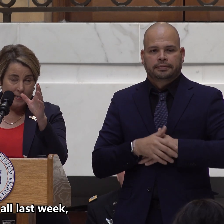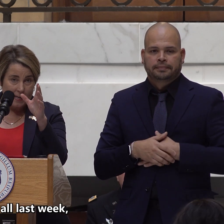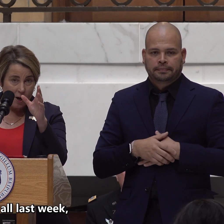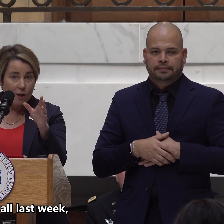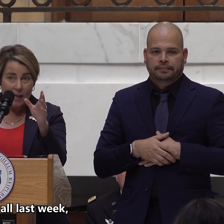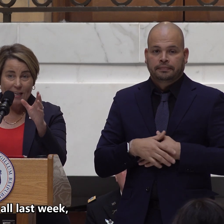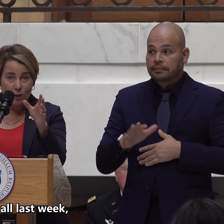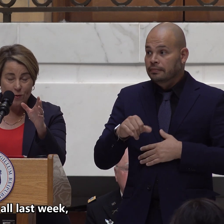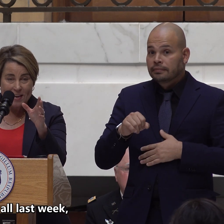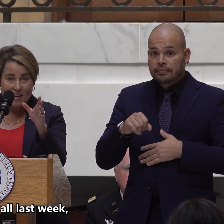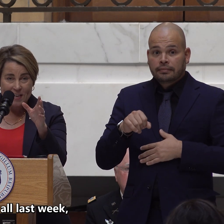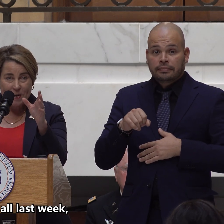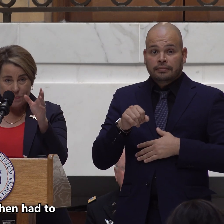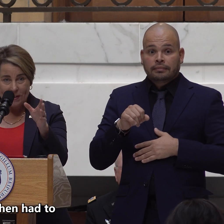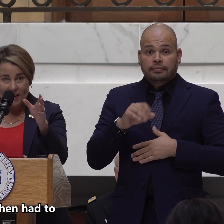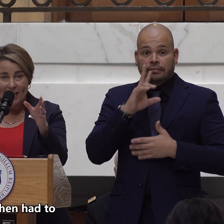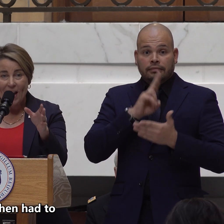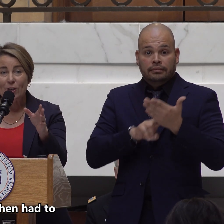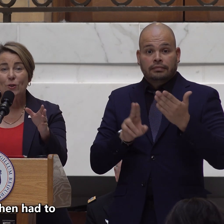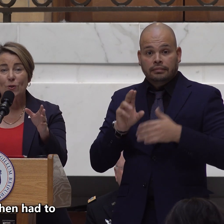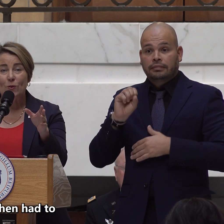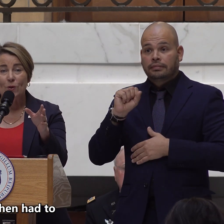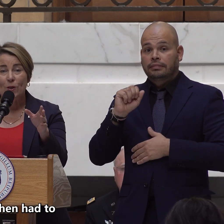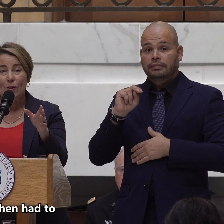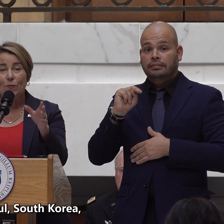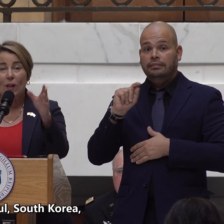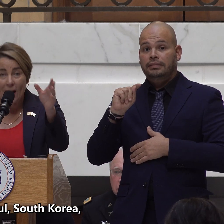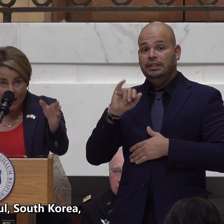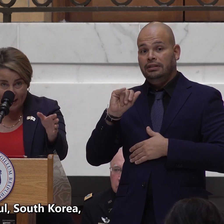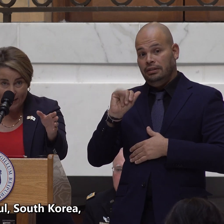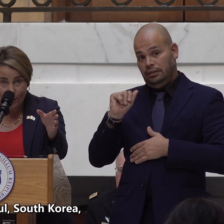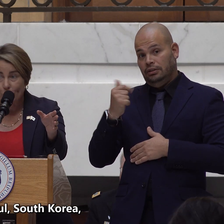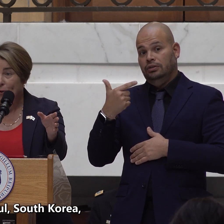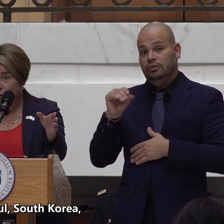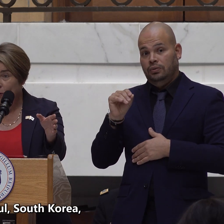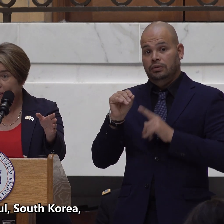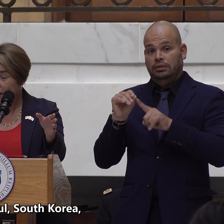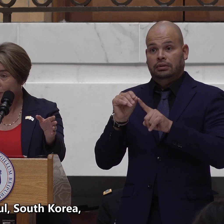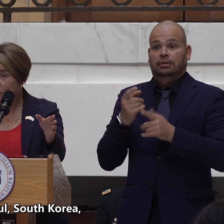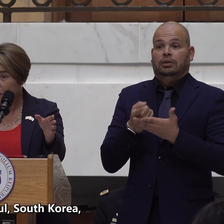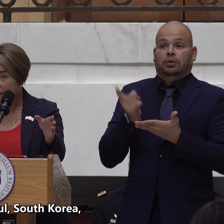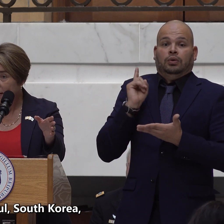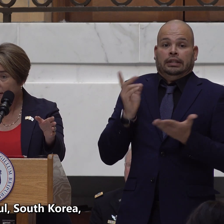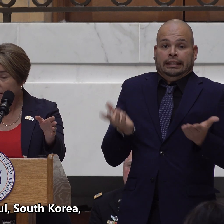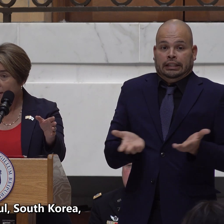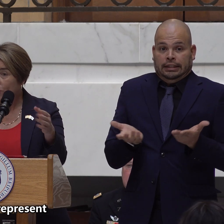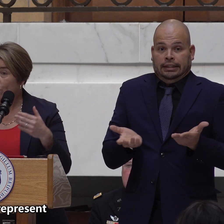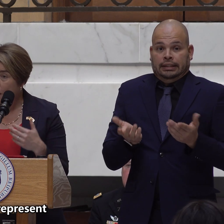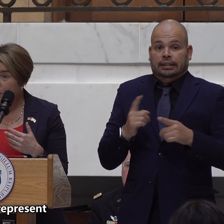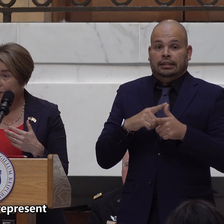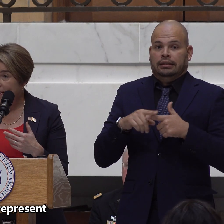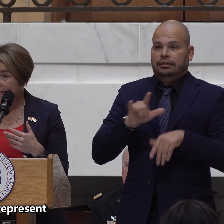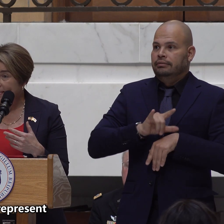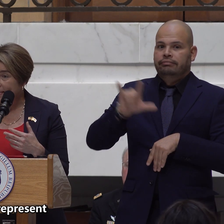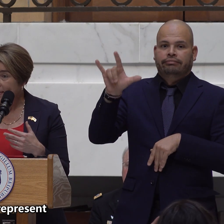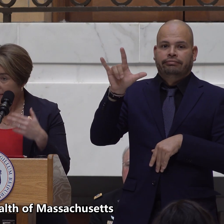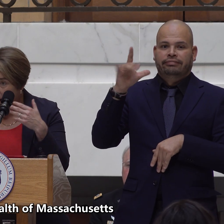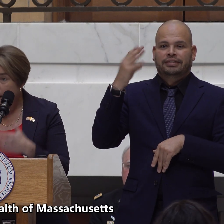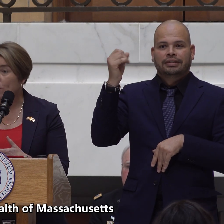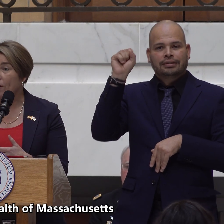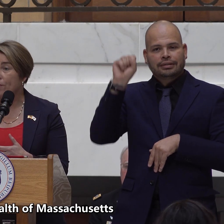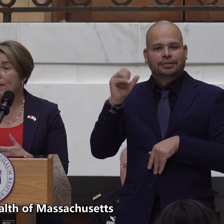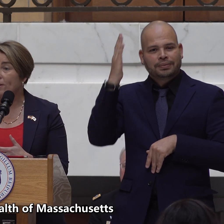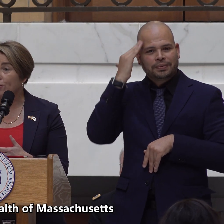events all last week, but then had to fly to Seoul, South Korea to represent